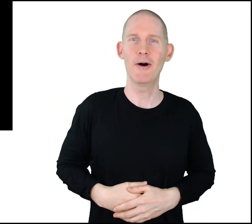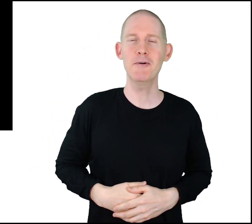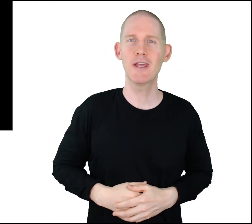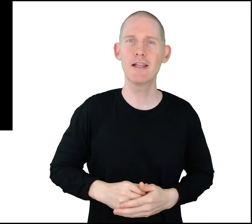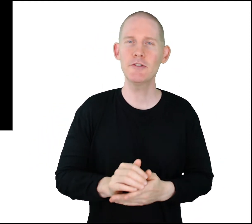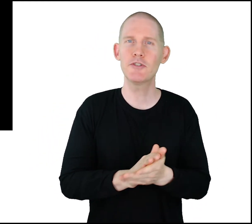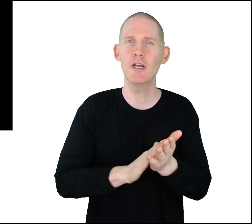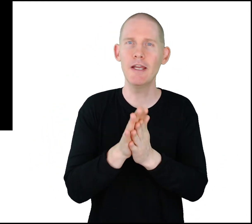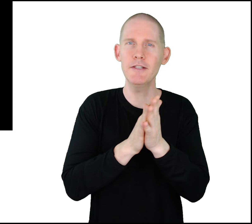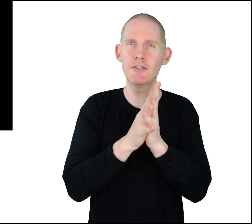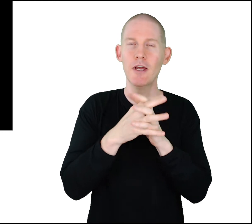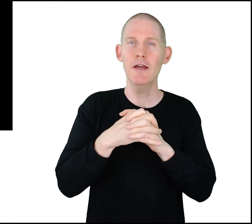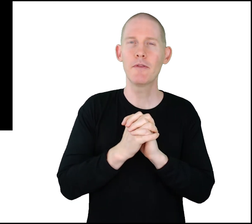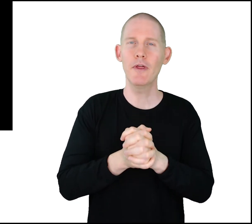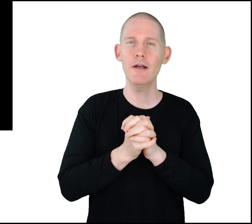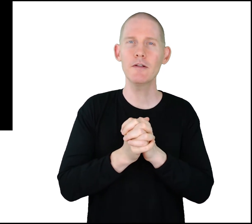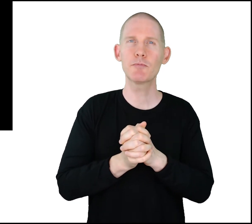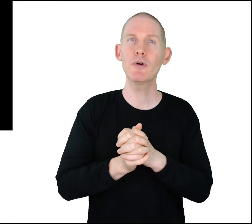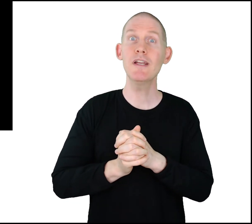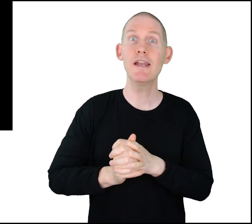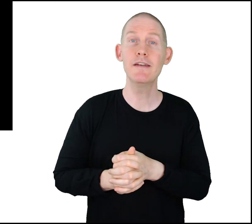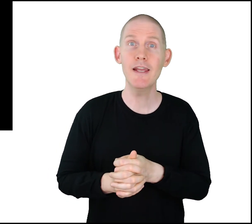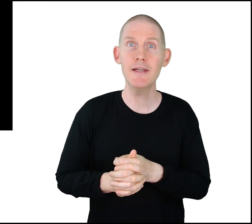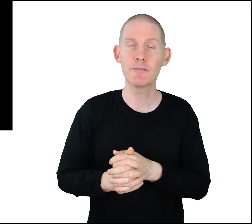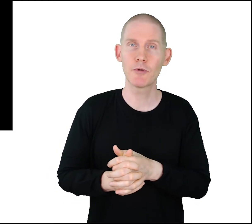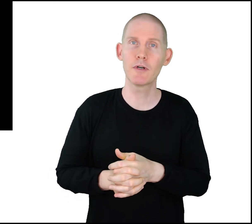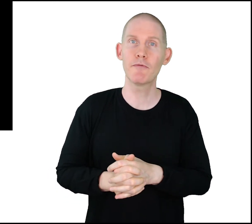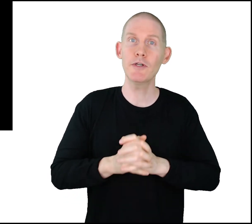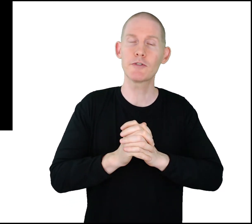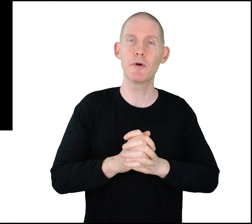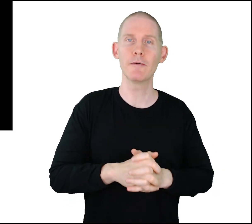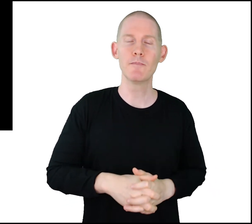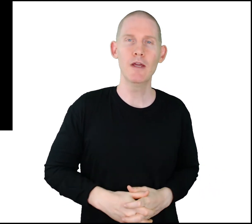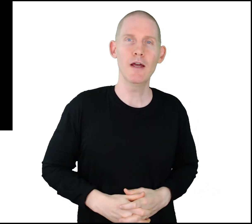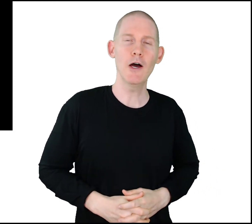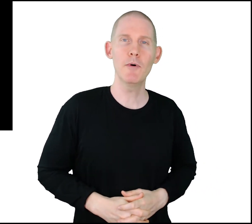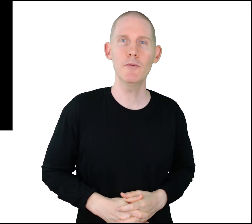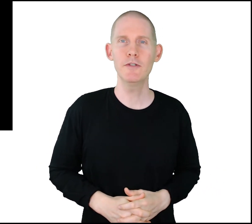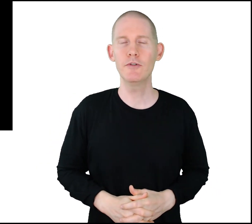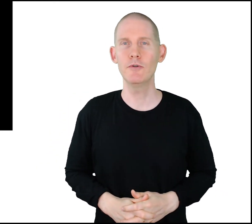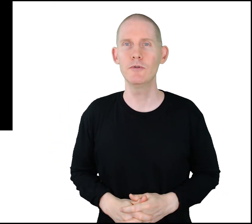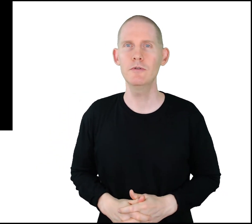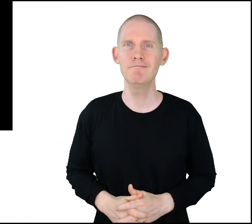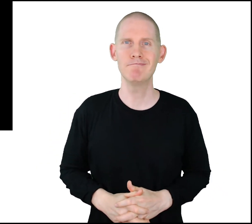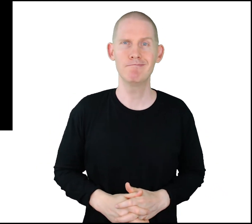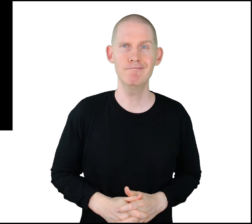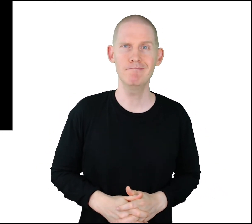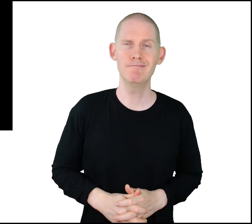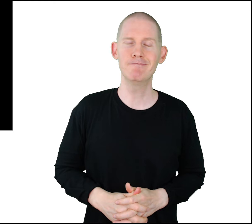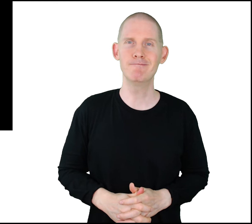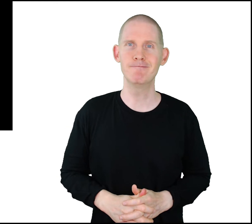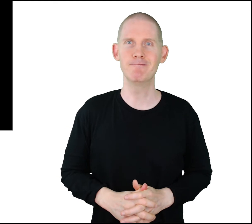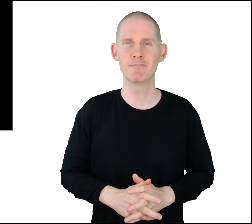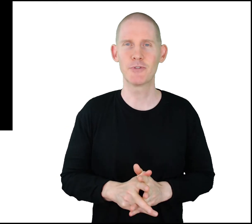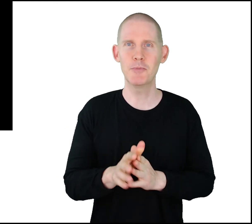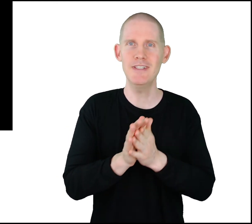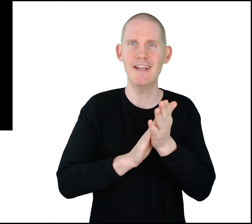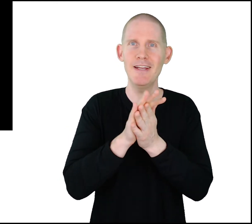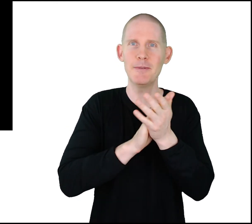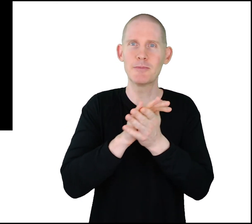Okay, let's change there. Let's put in a name. So we're going to fingerspell. How about we do, so many names.